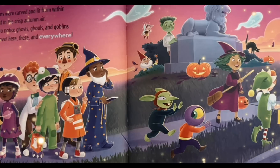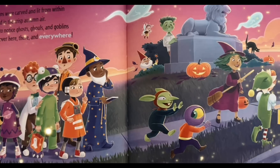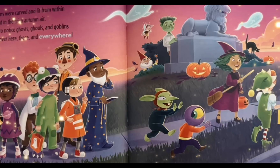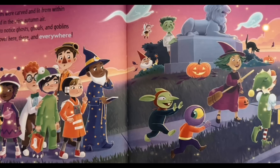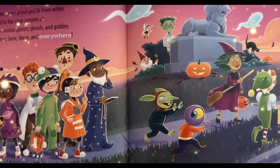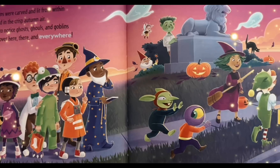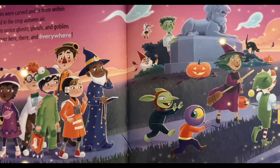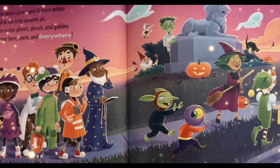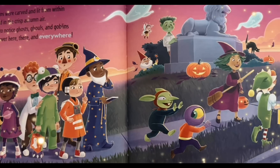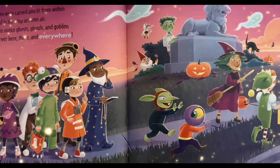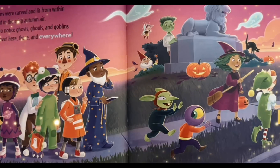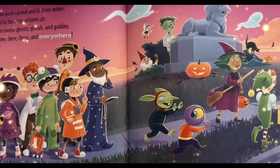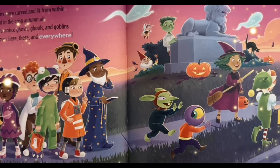everywhere.